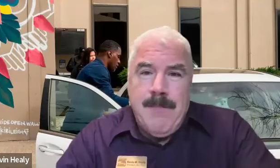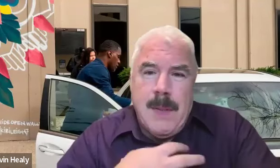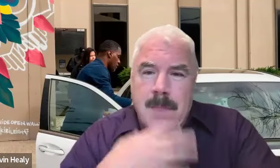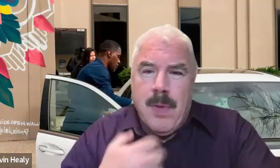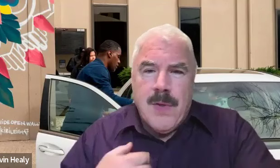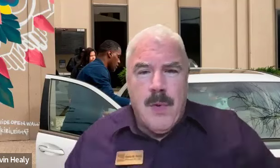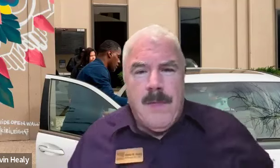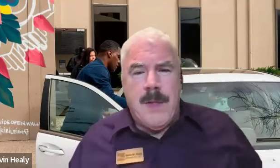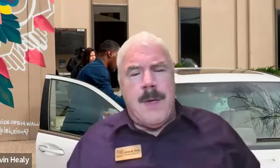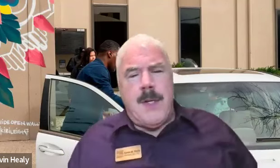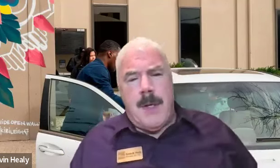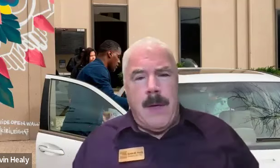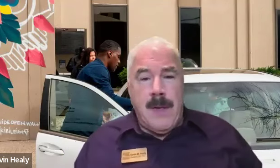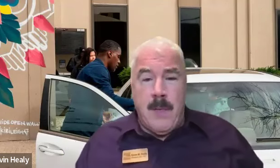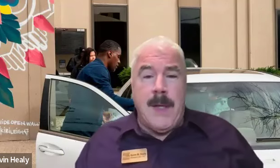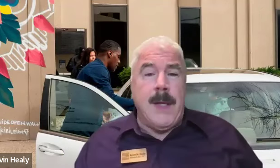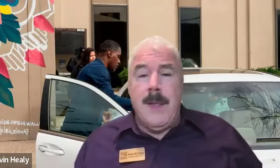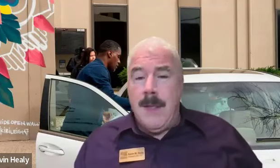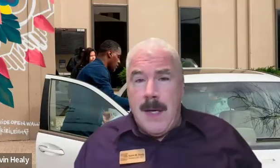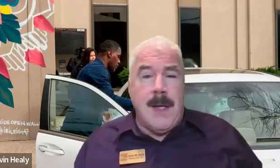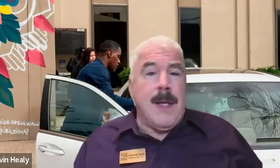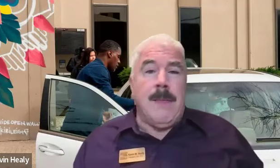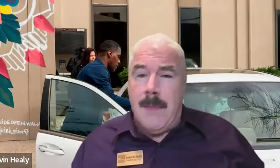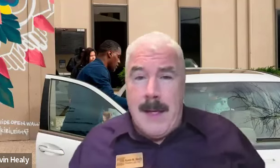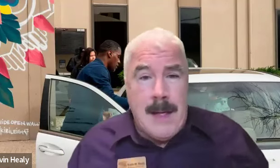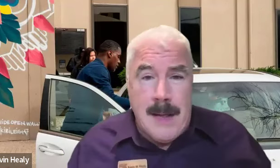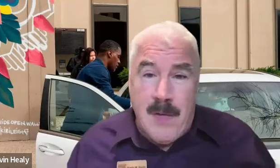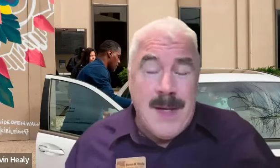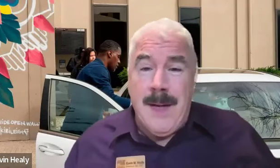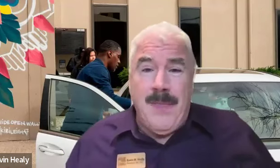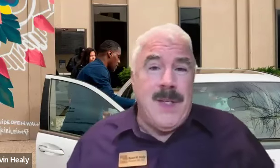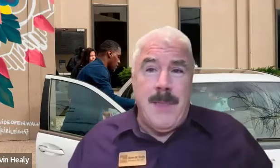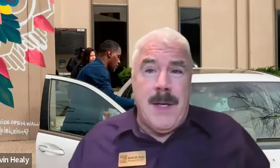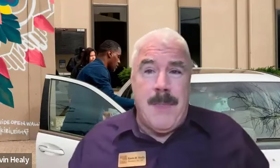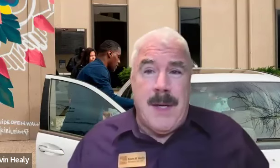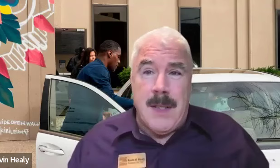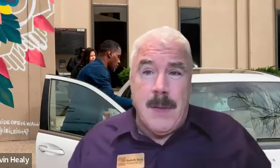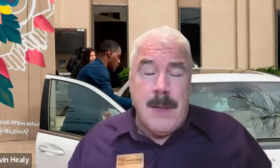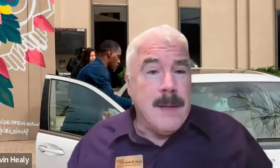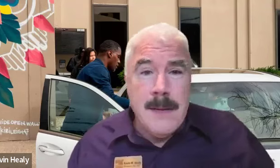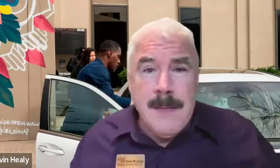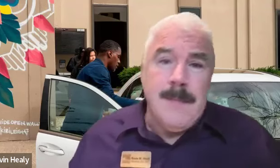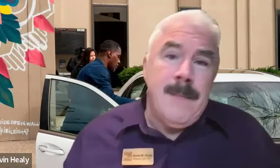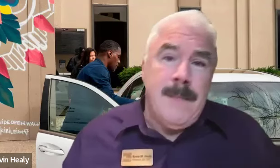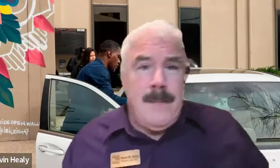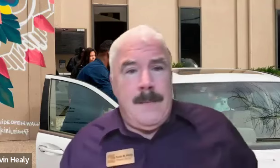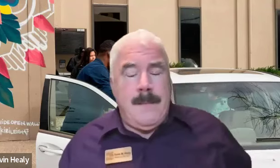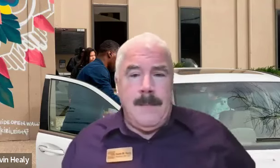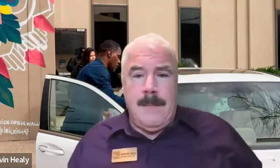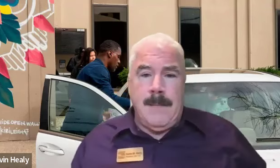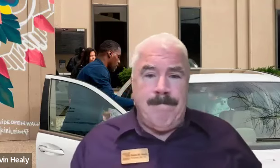my personal privilege. I wanted to share that with everybody. Donna and everybody, this has been an impossible day.